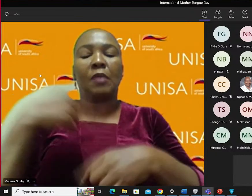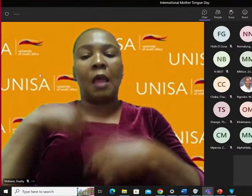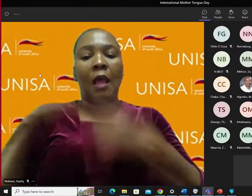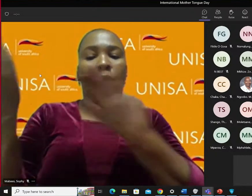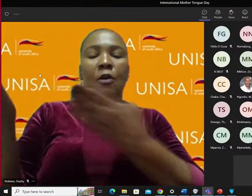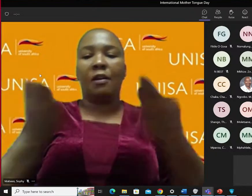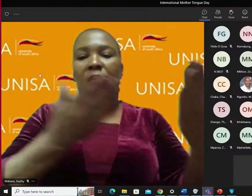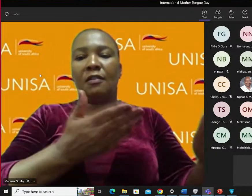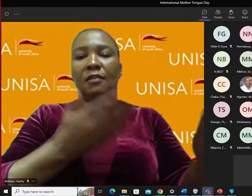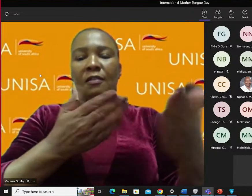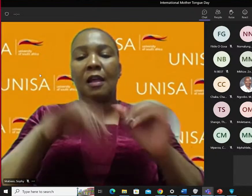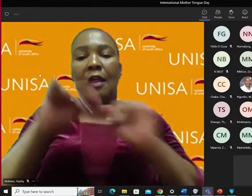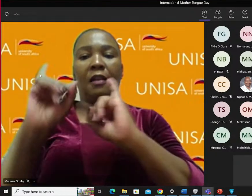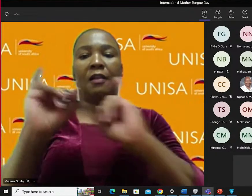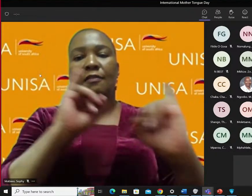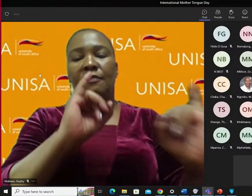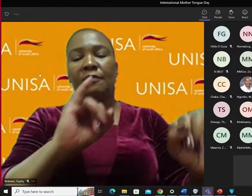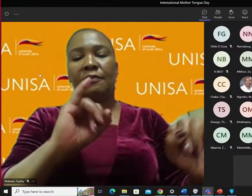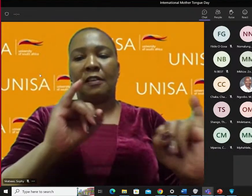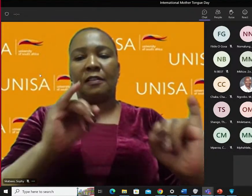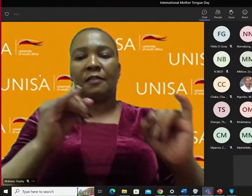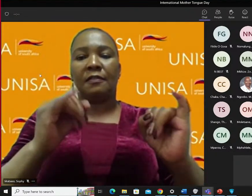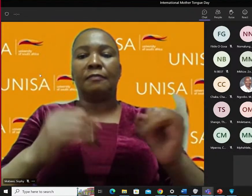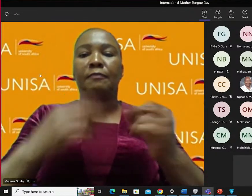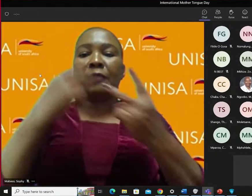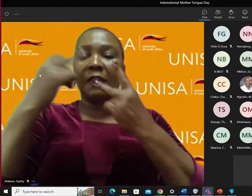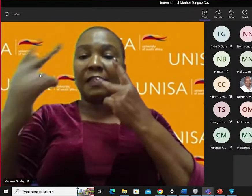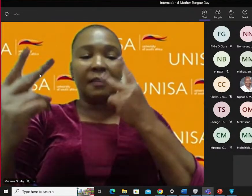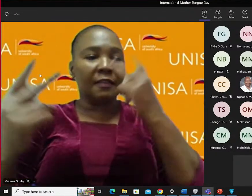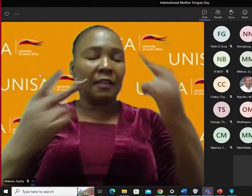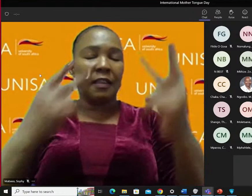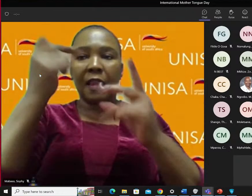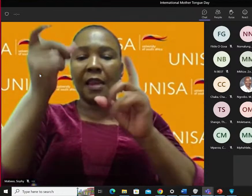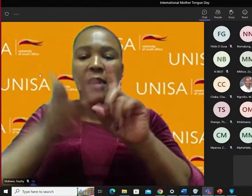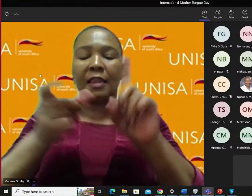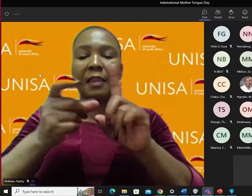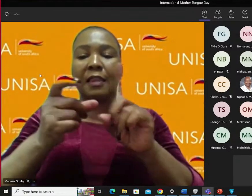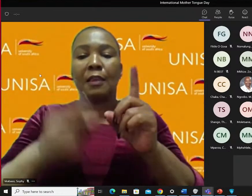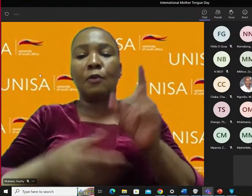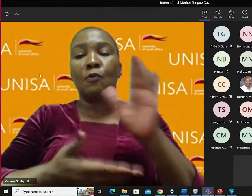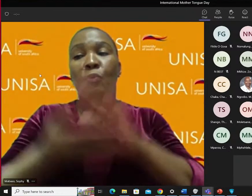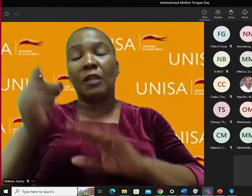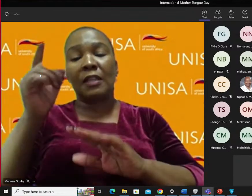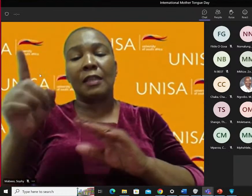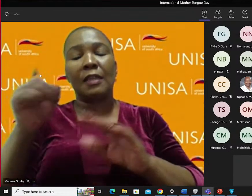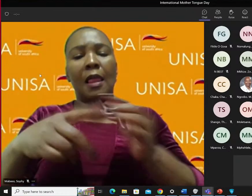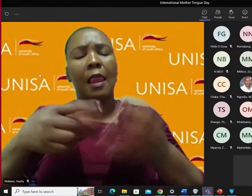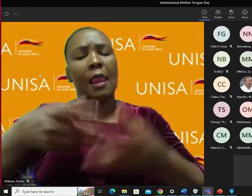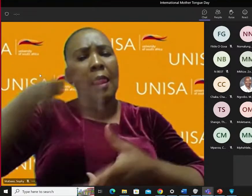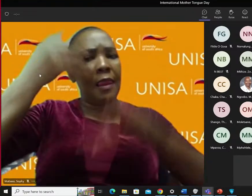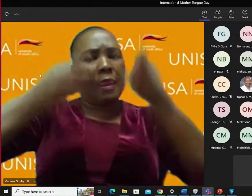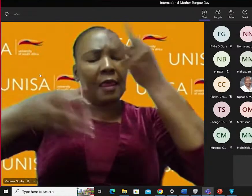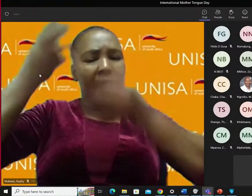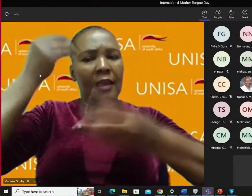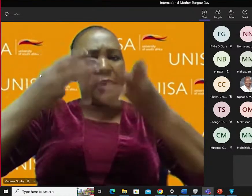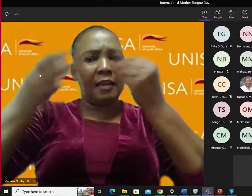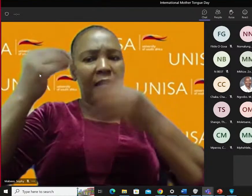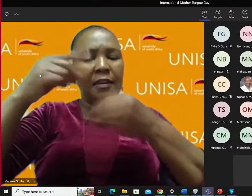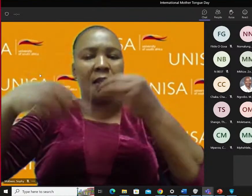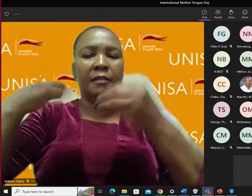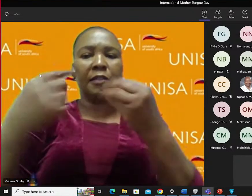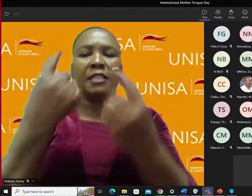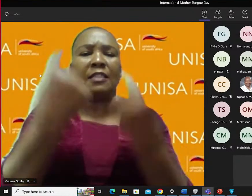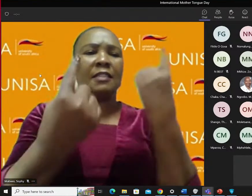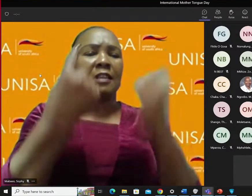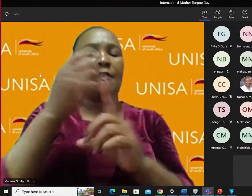I invite guests to go to those displays and learn about each and every